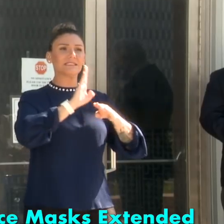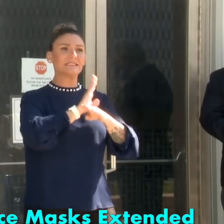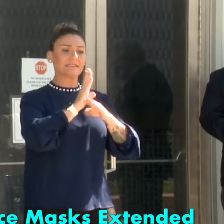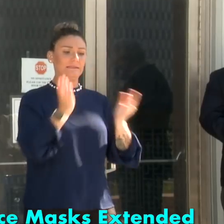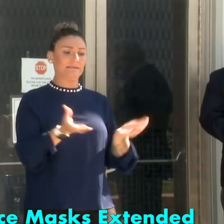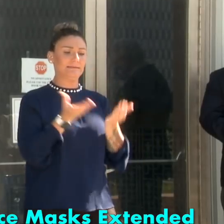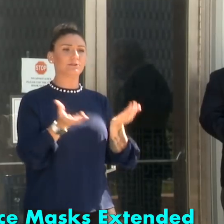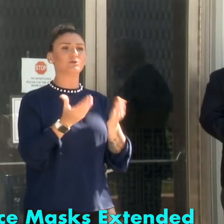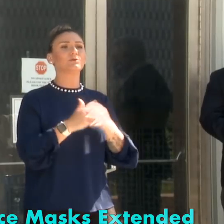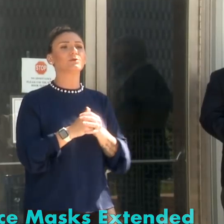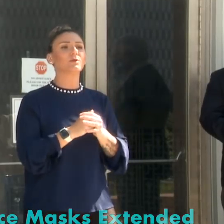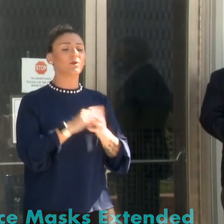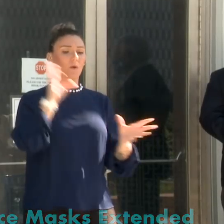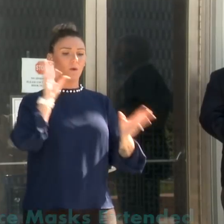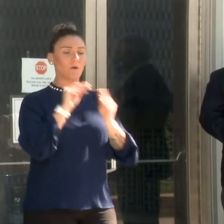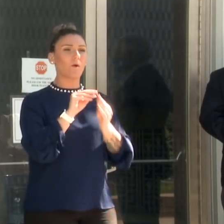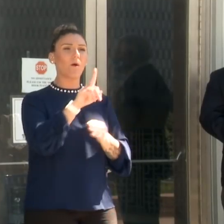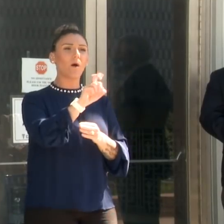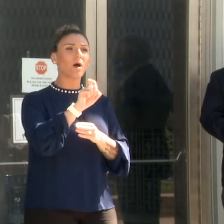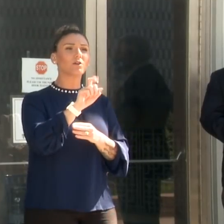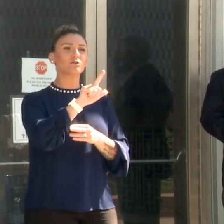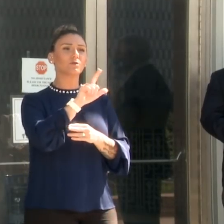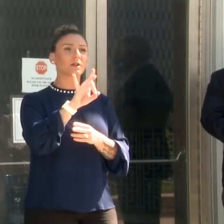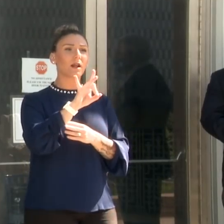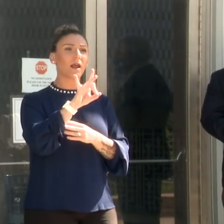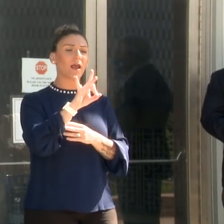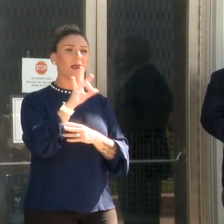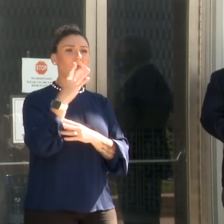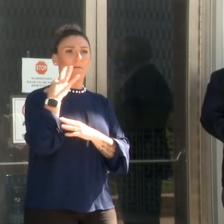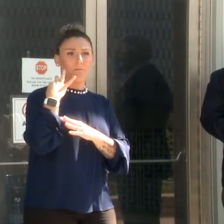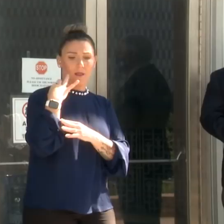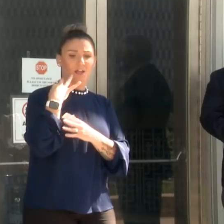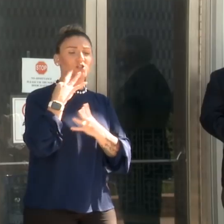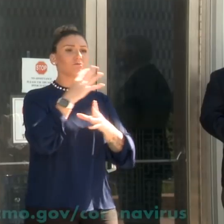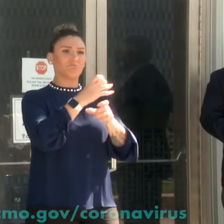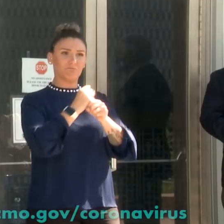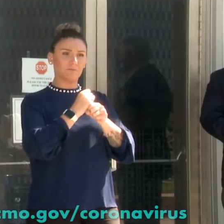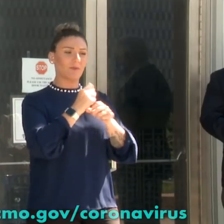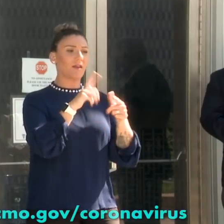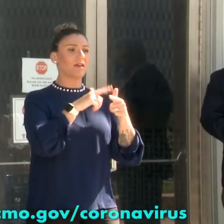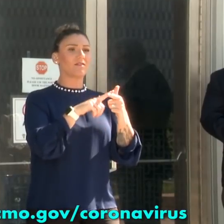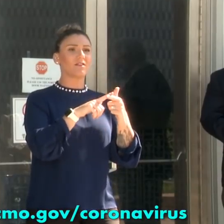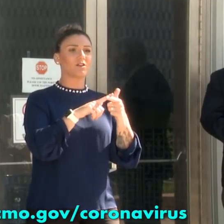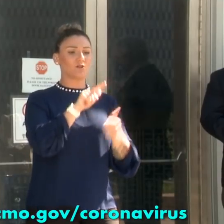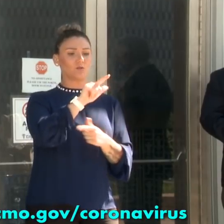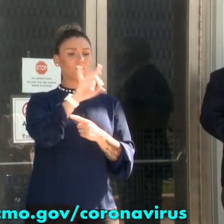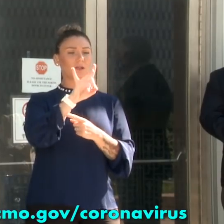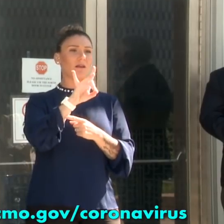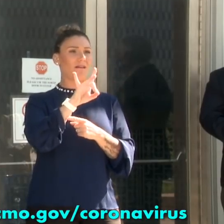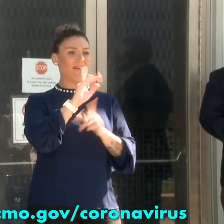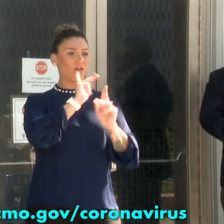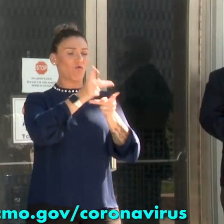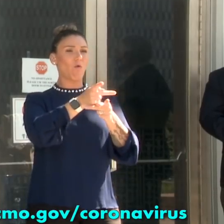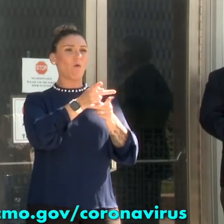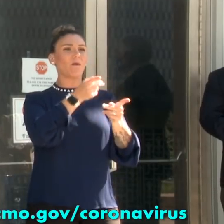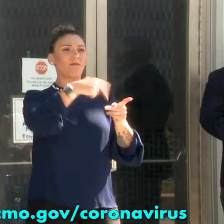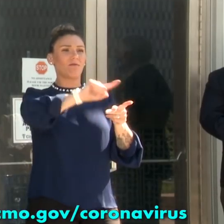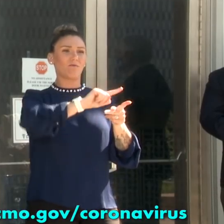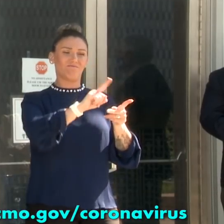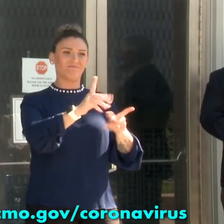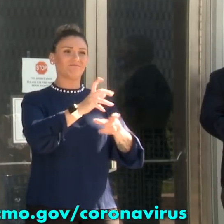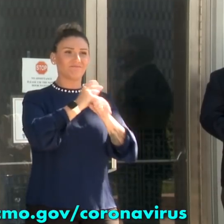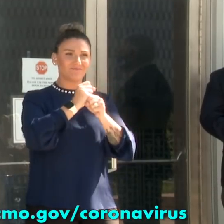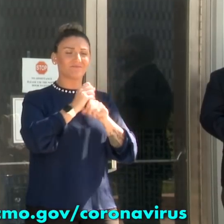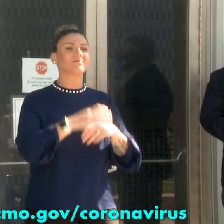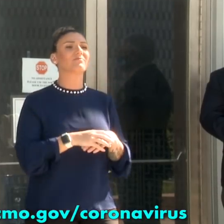City. A total of 128 applications were received and 28 loans were awarded. We've been asked